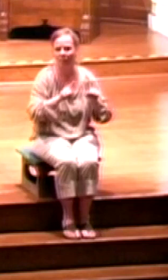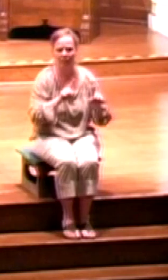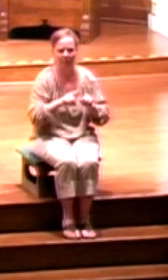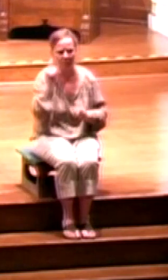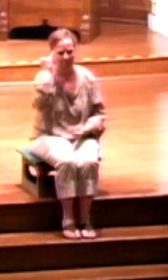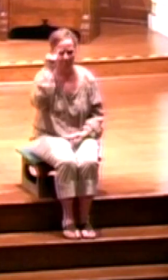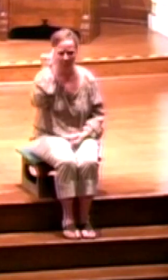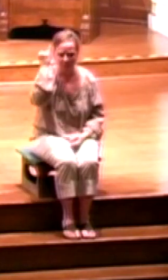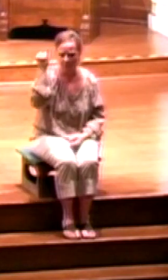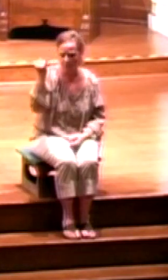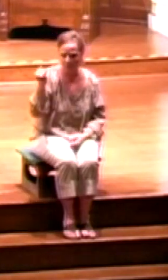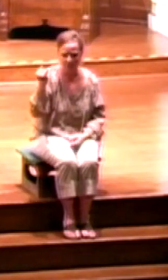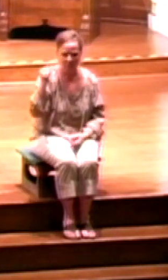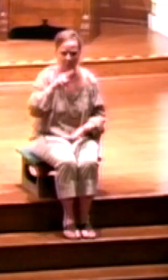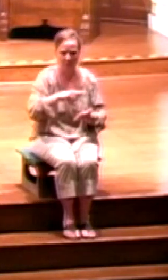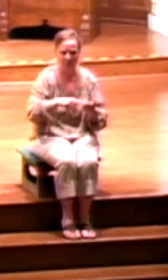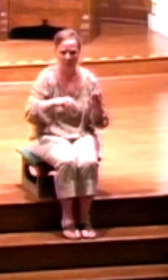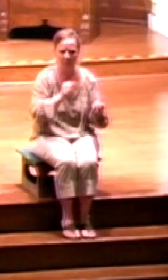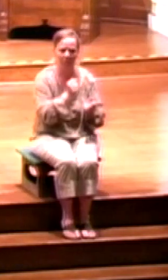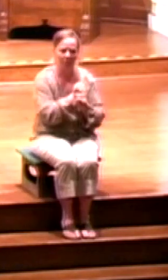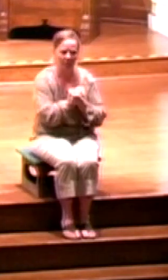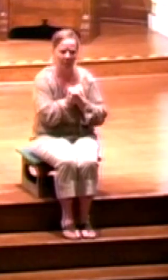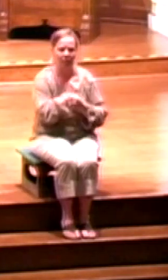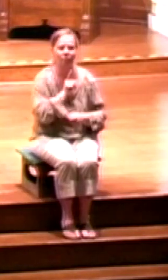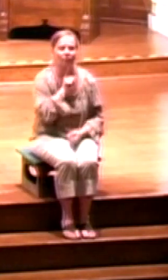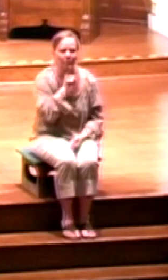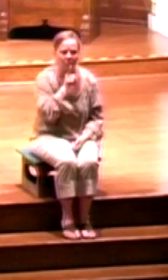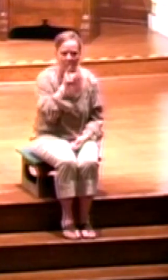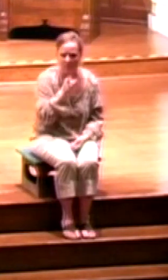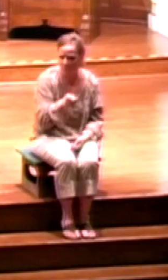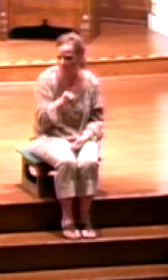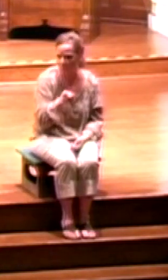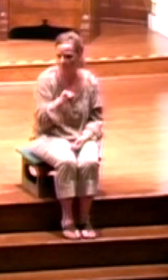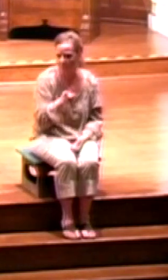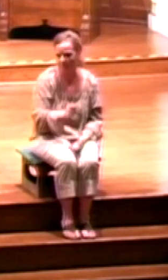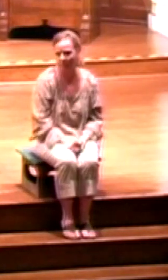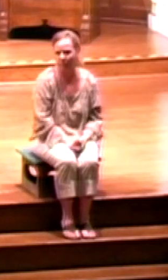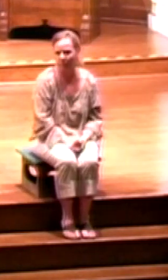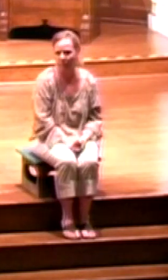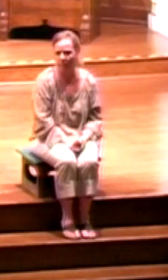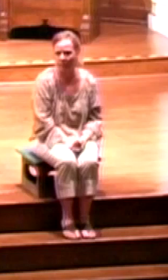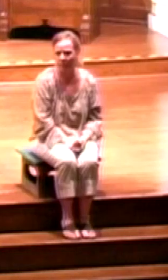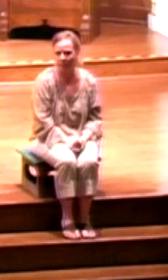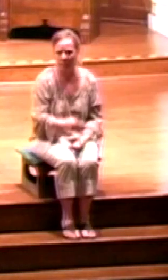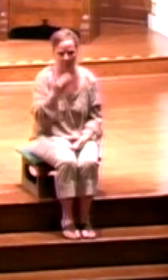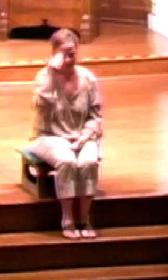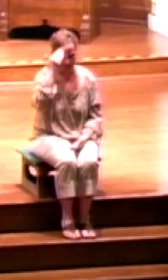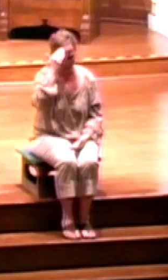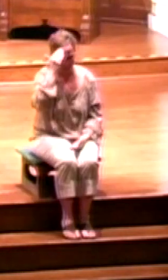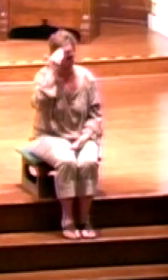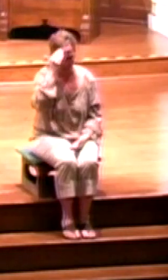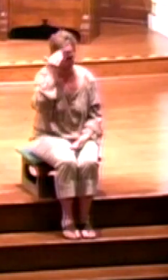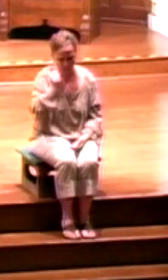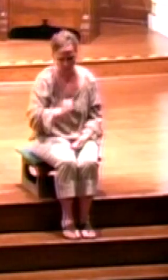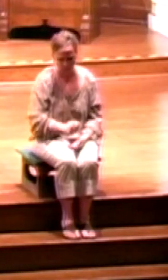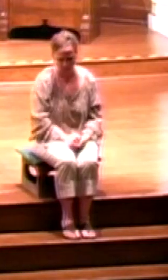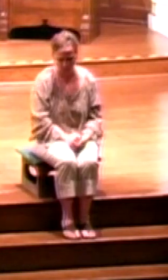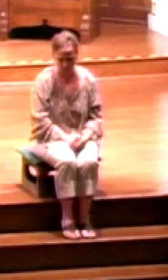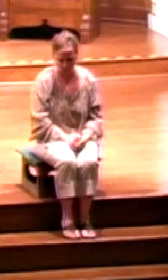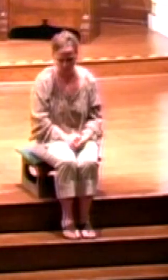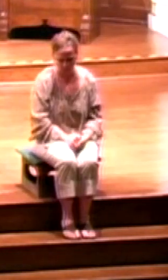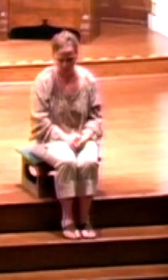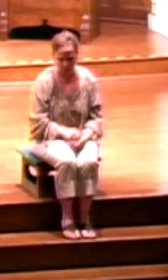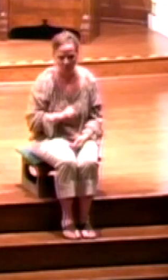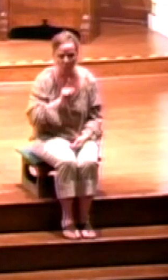notion as to what love really is about. He knew that something we often forget. He knew